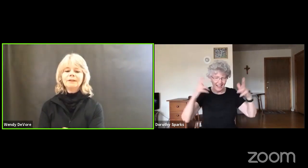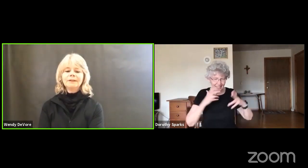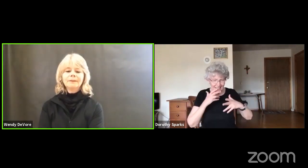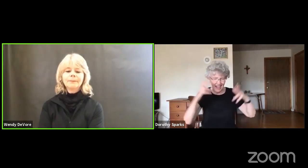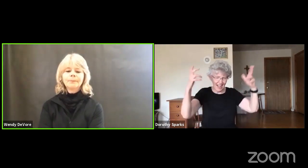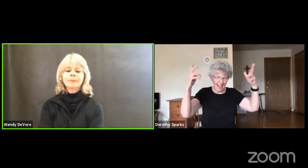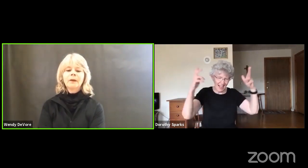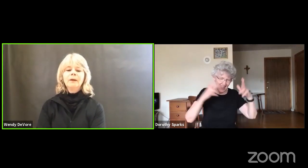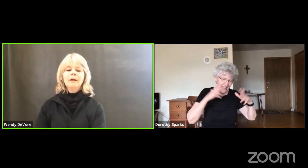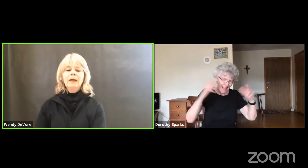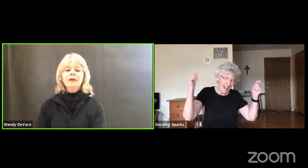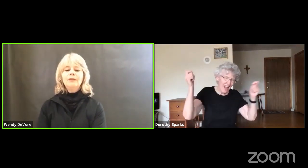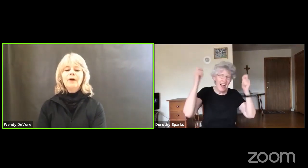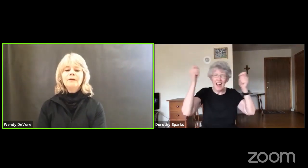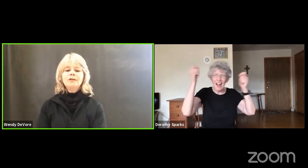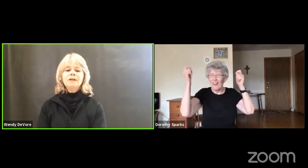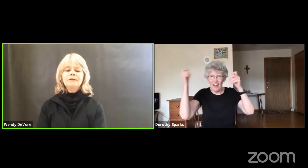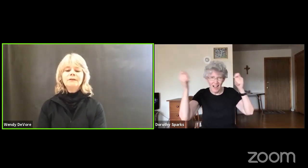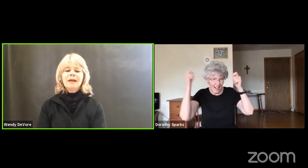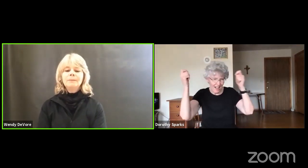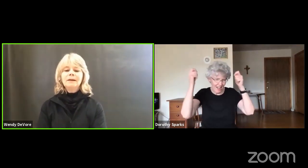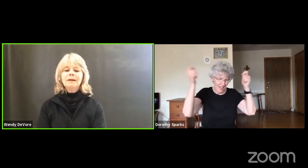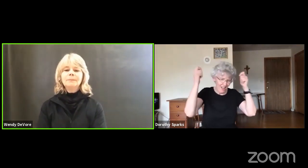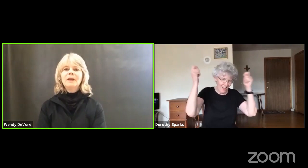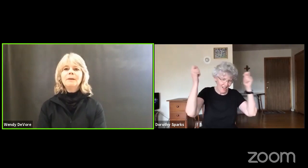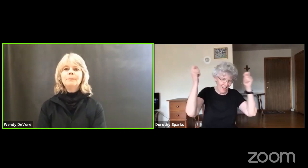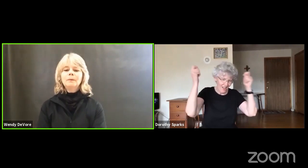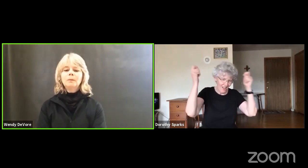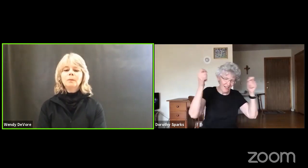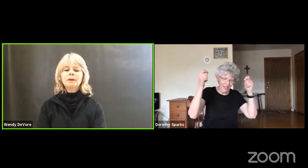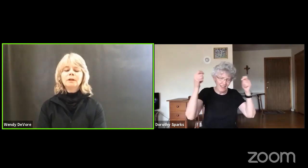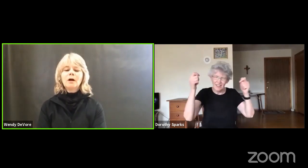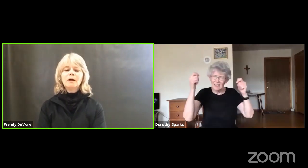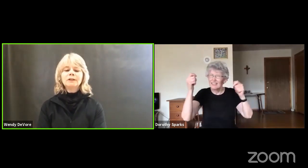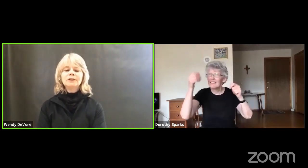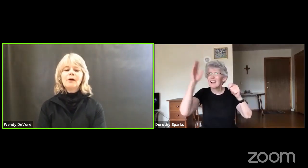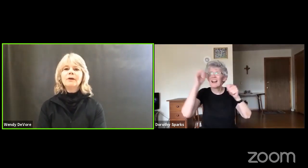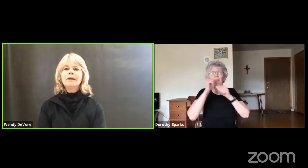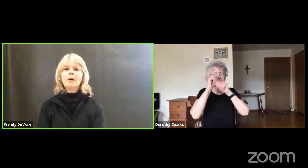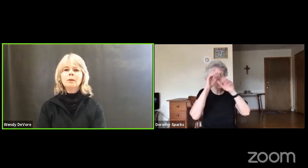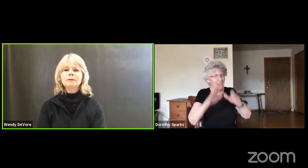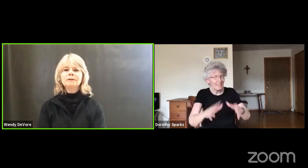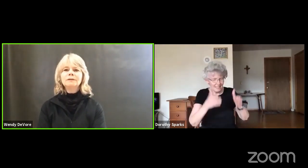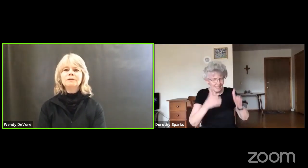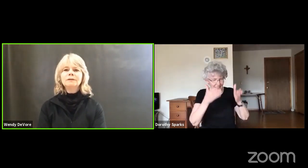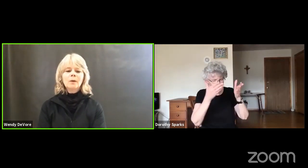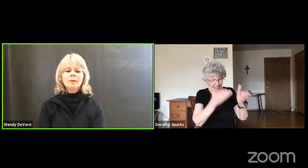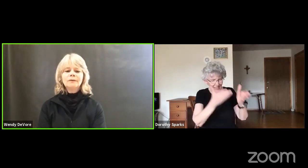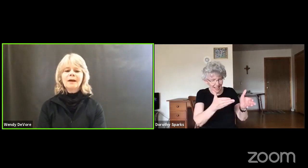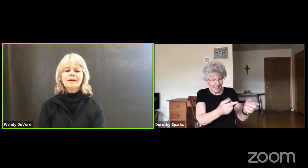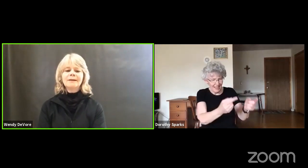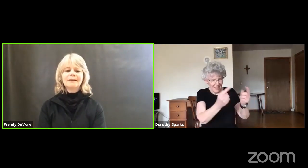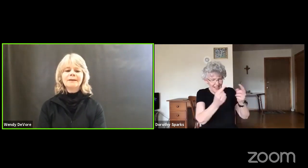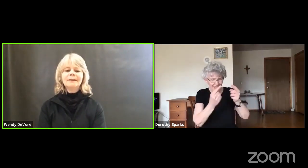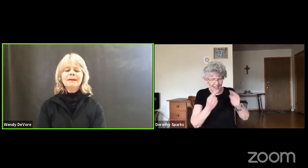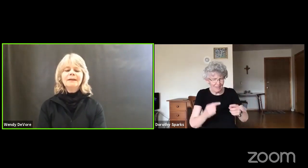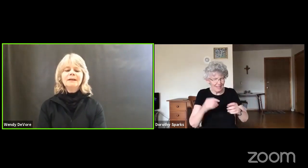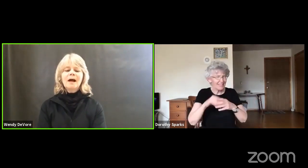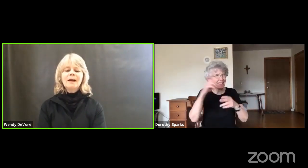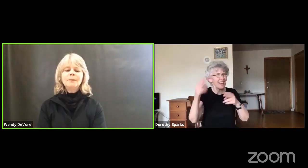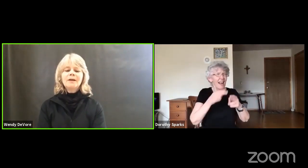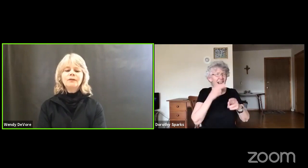the field. In front of Jesus and behind him, people were along shouting, "Hosanna,